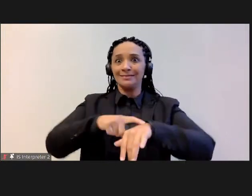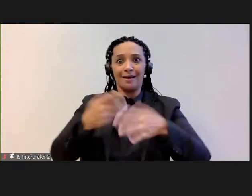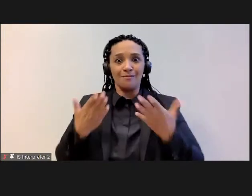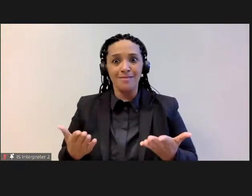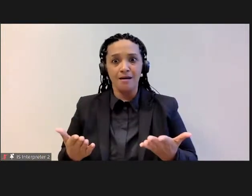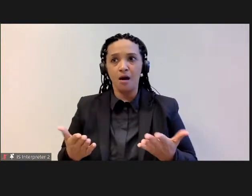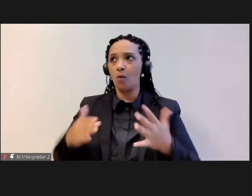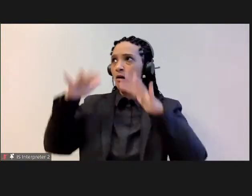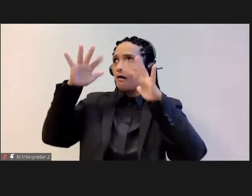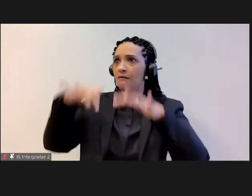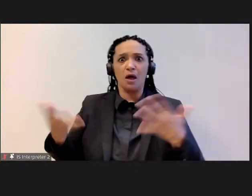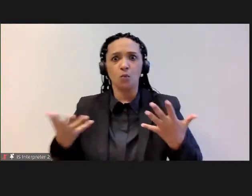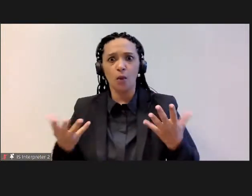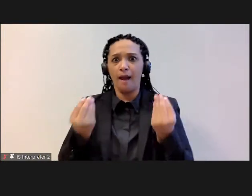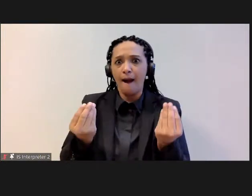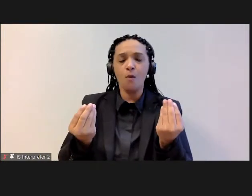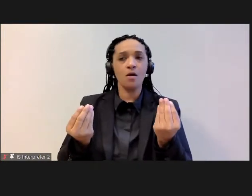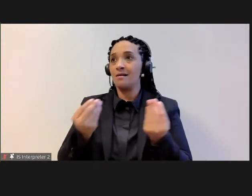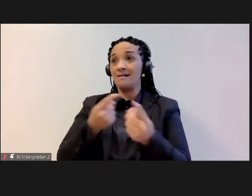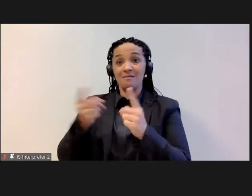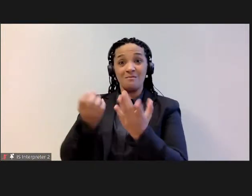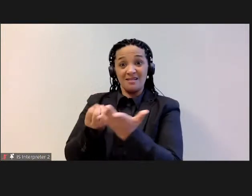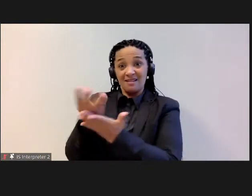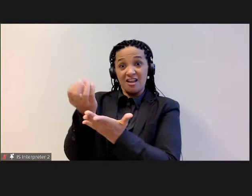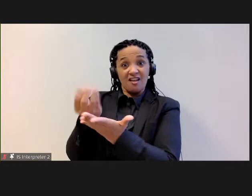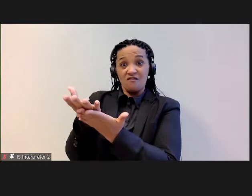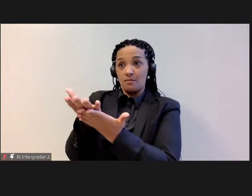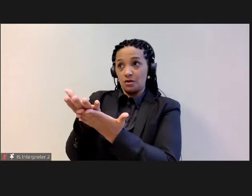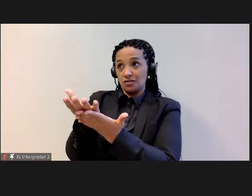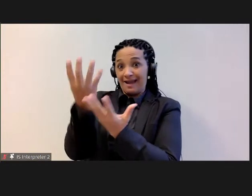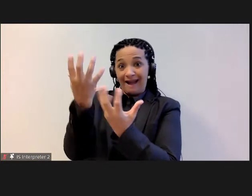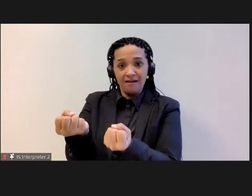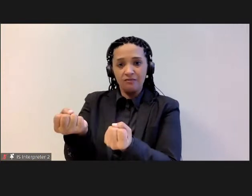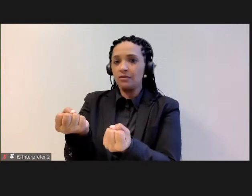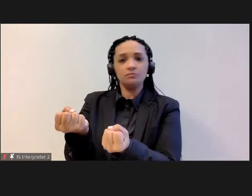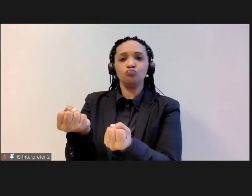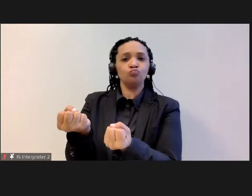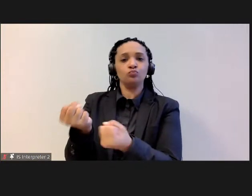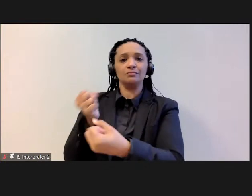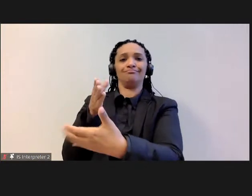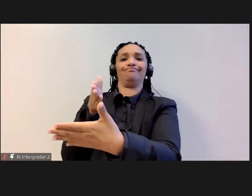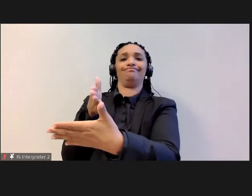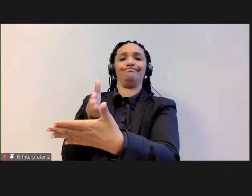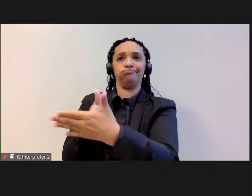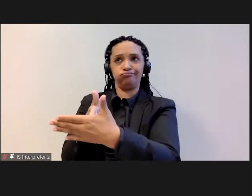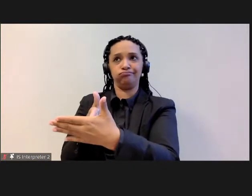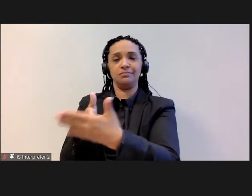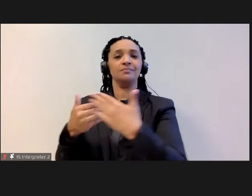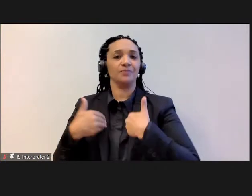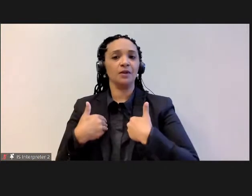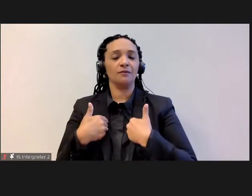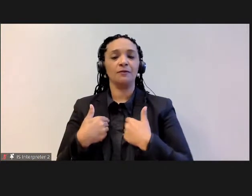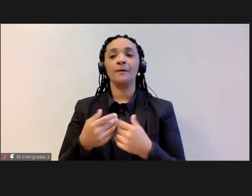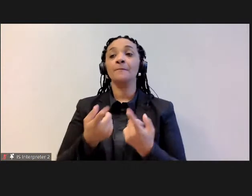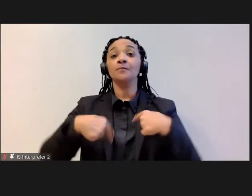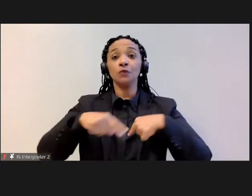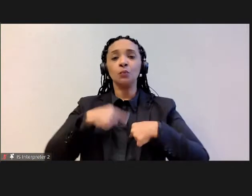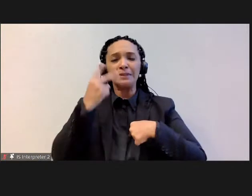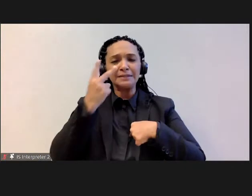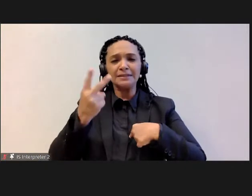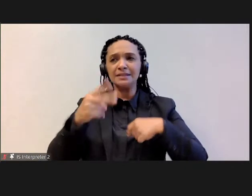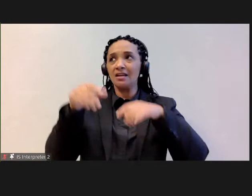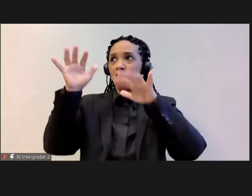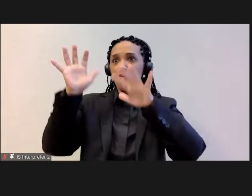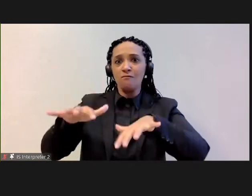to get that information, or it is not like when you're going to have floods, then you're